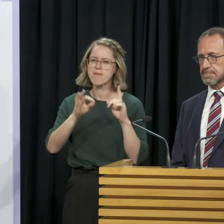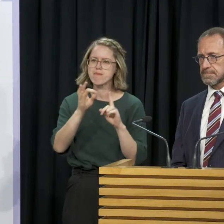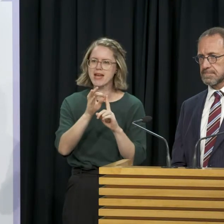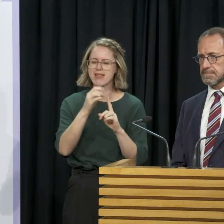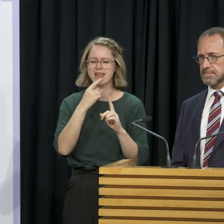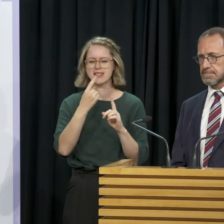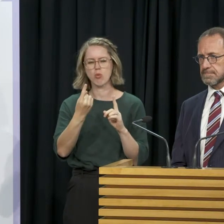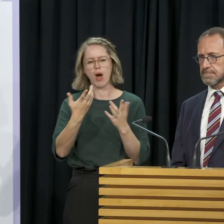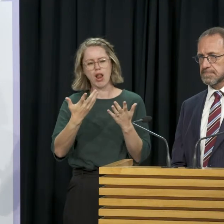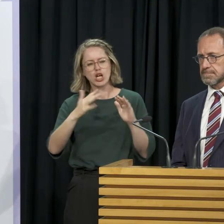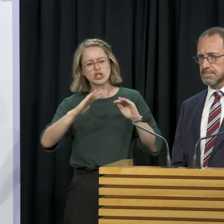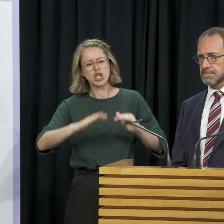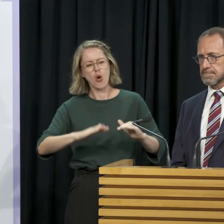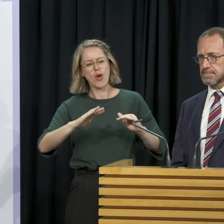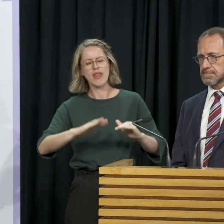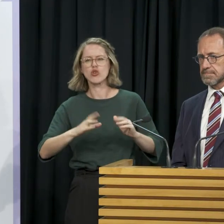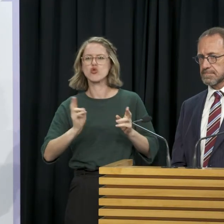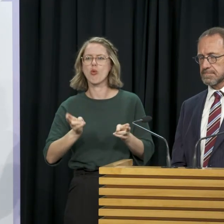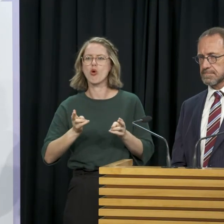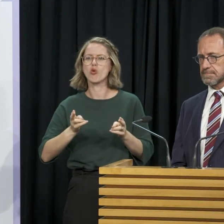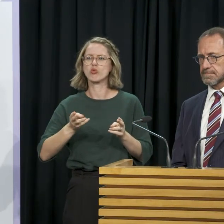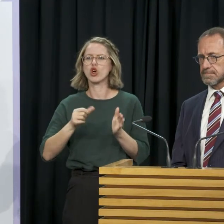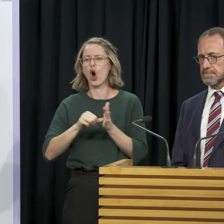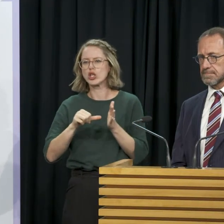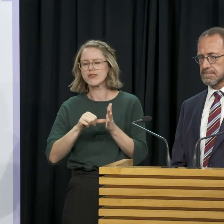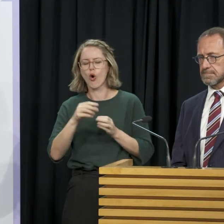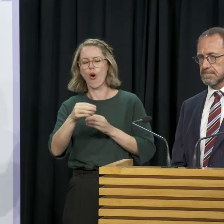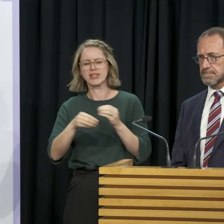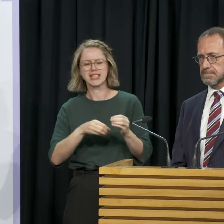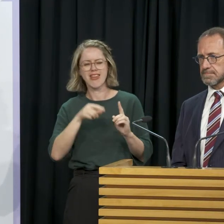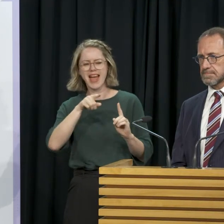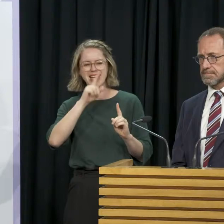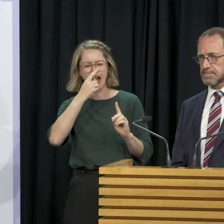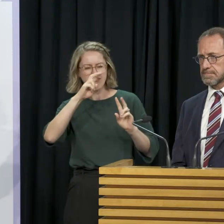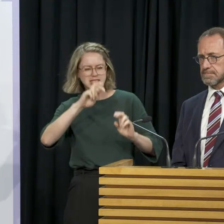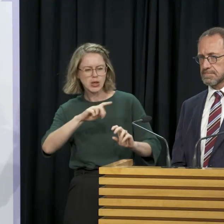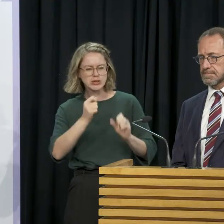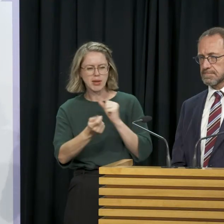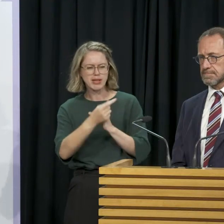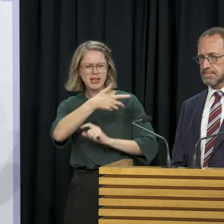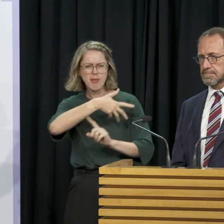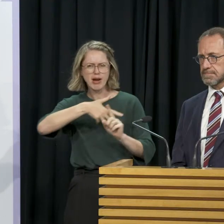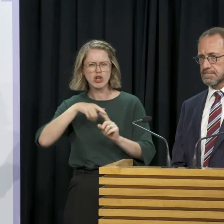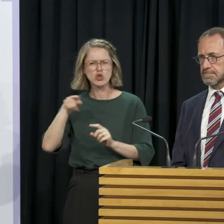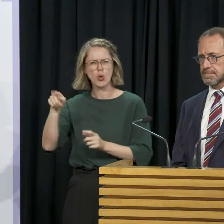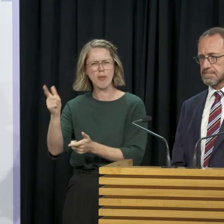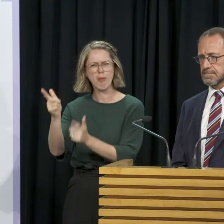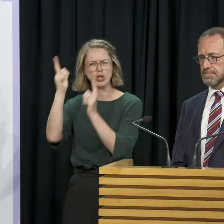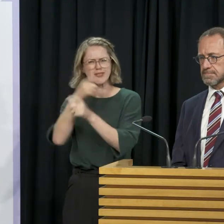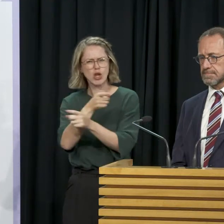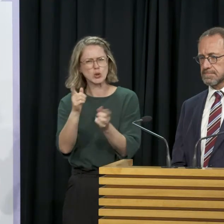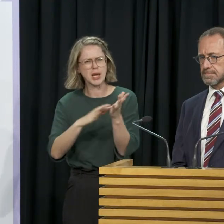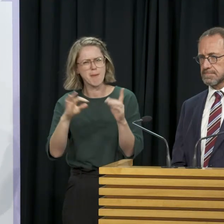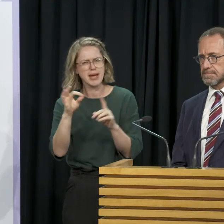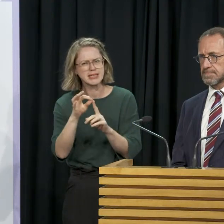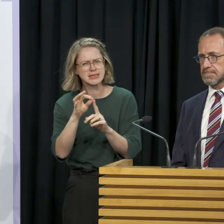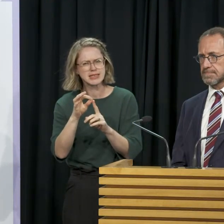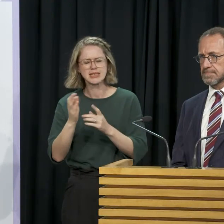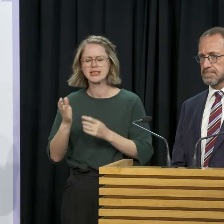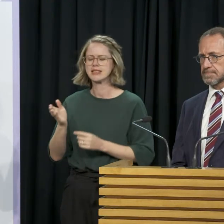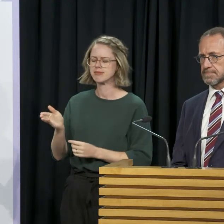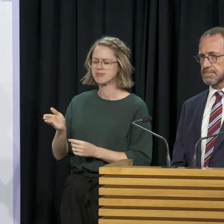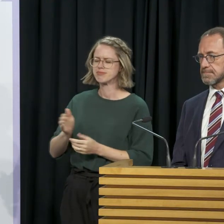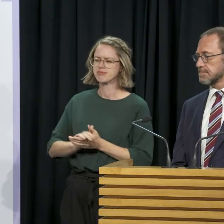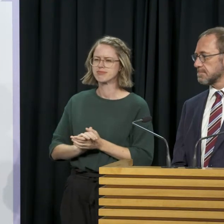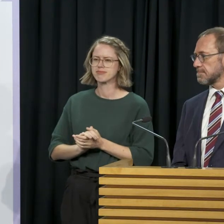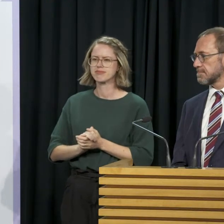market rates, we're happy with that. They can't look into what's going on in the background, right? And I mean, you are the boss of these. Yeah, well, essentially, you know, what